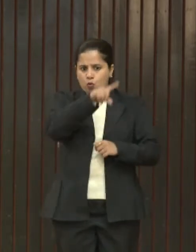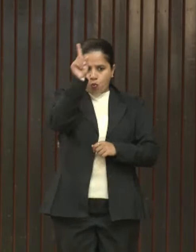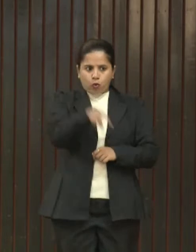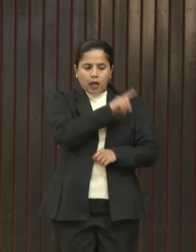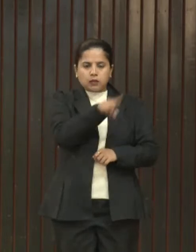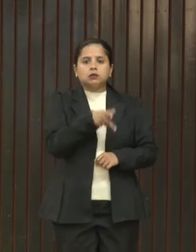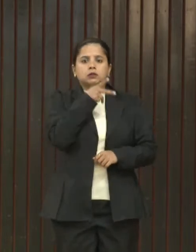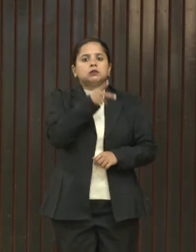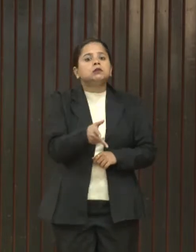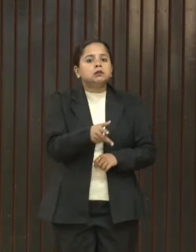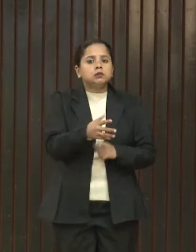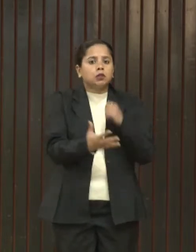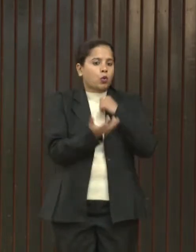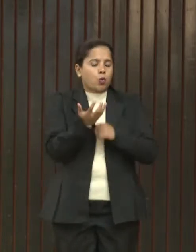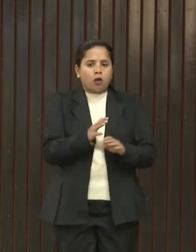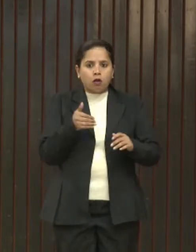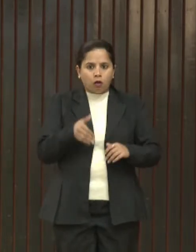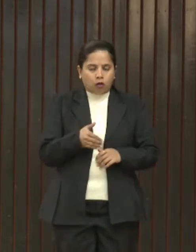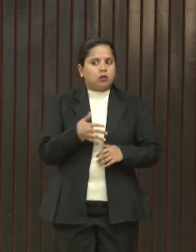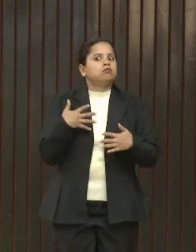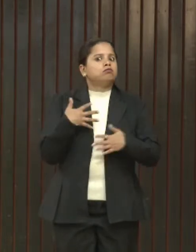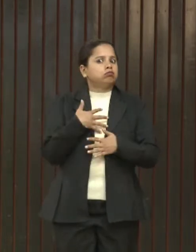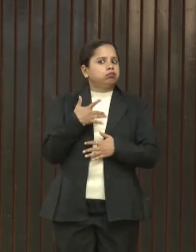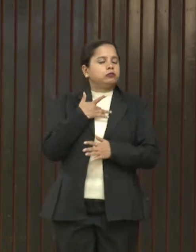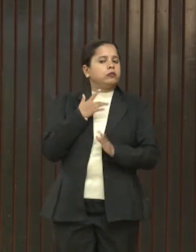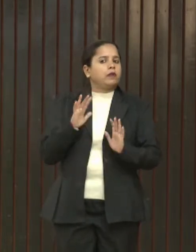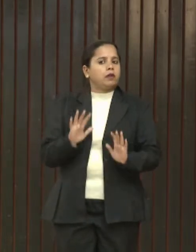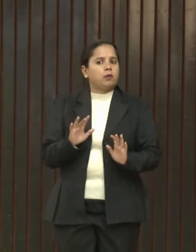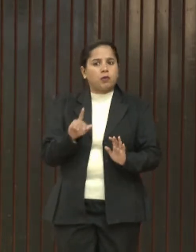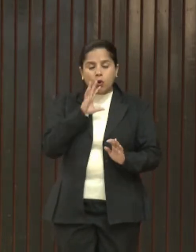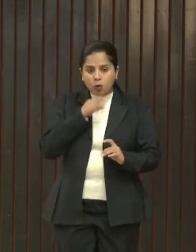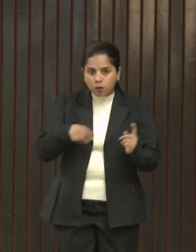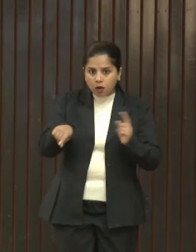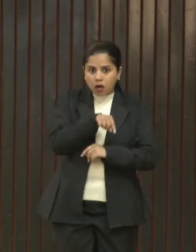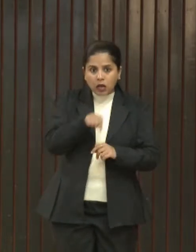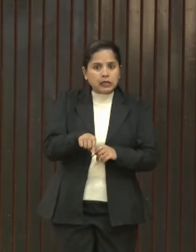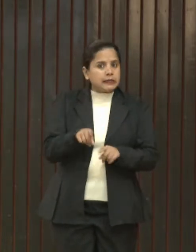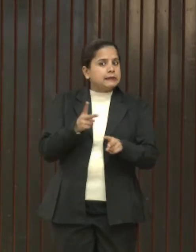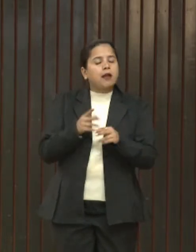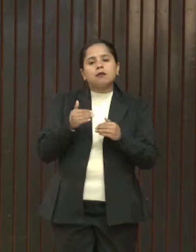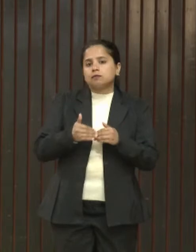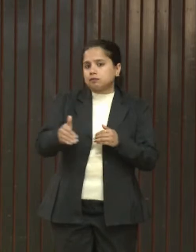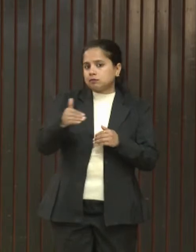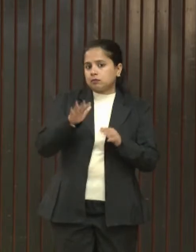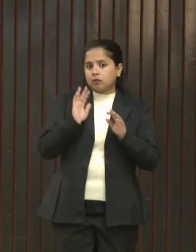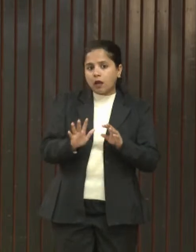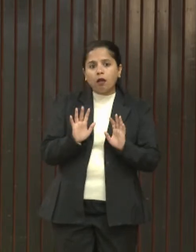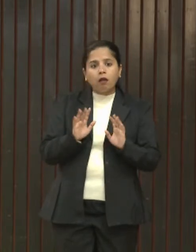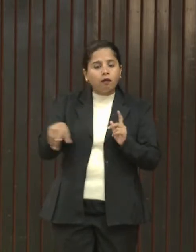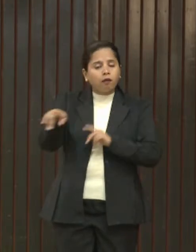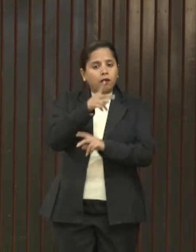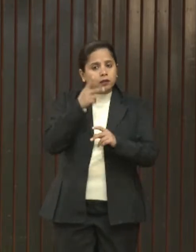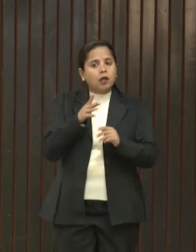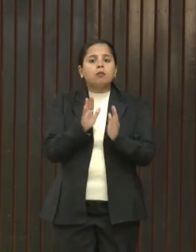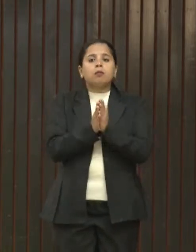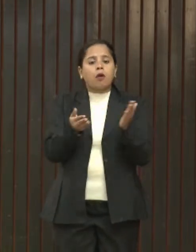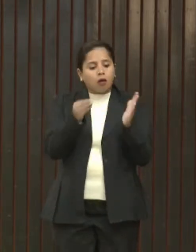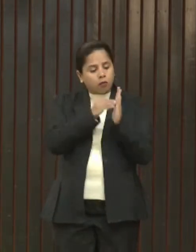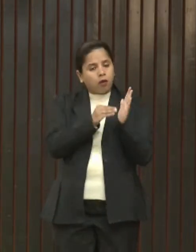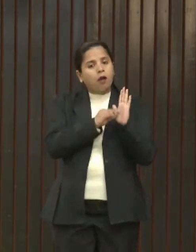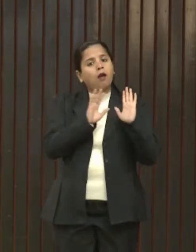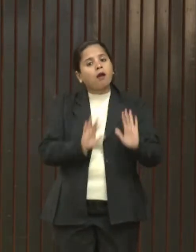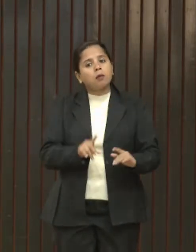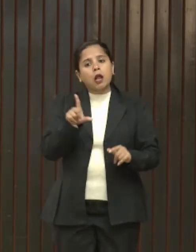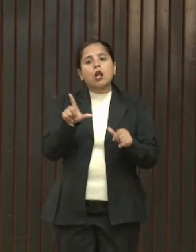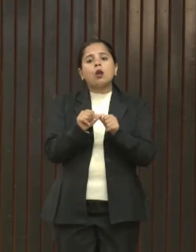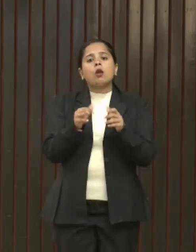seems abhorrent today, but, you know, acts like this still continue to exist on the statute books, as well as